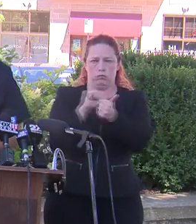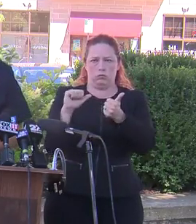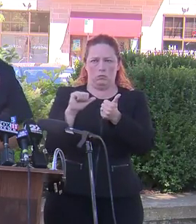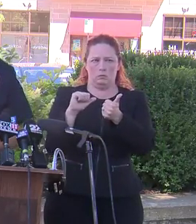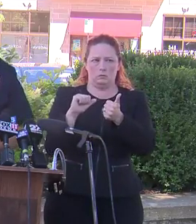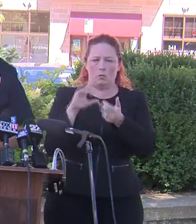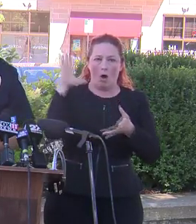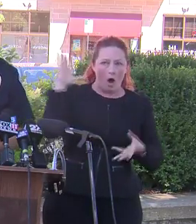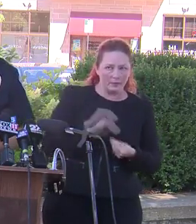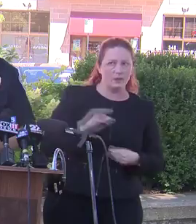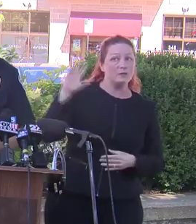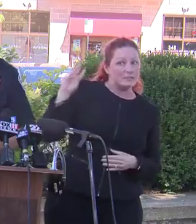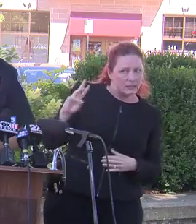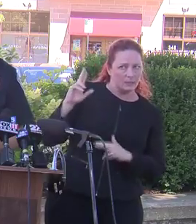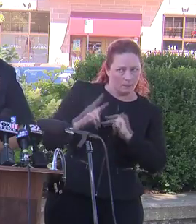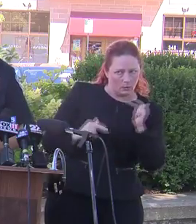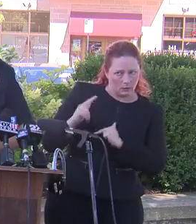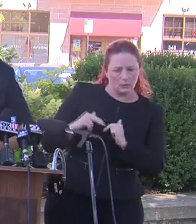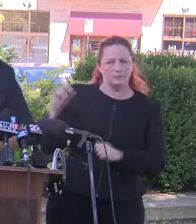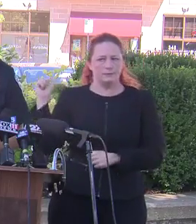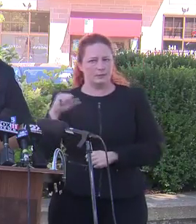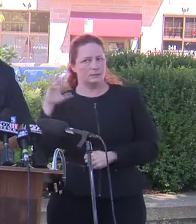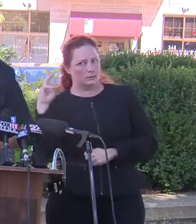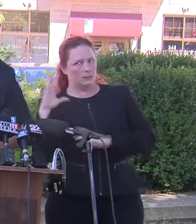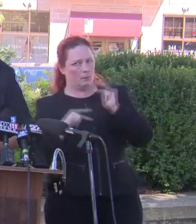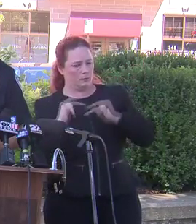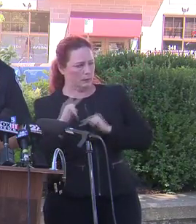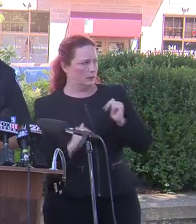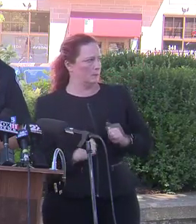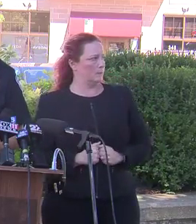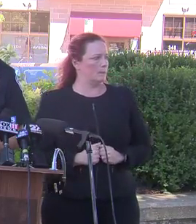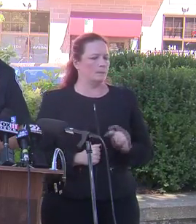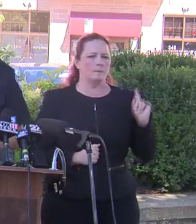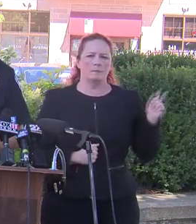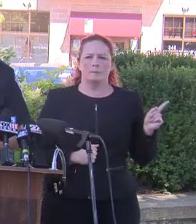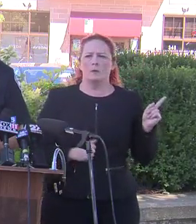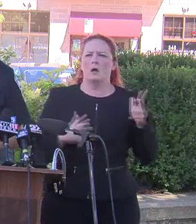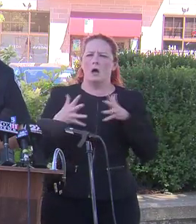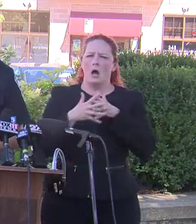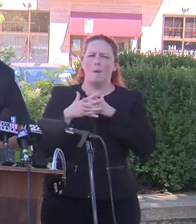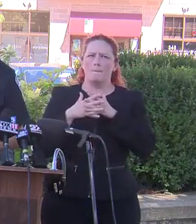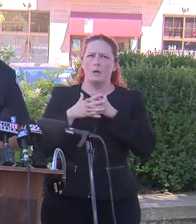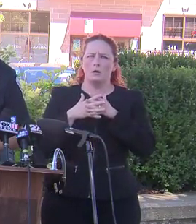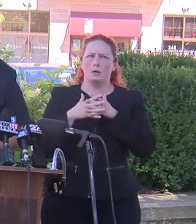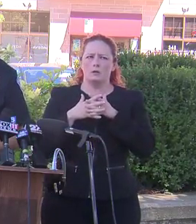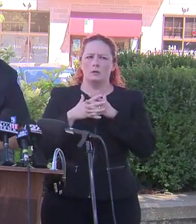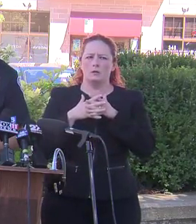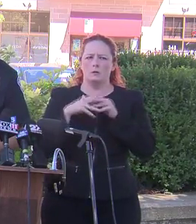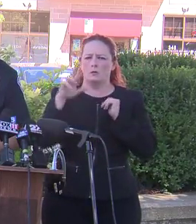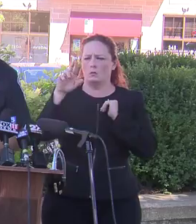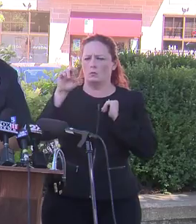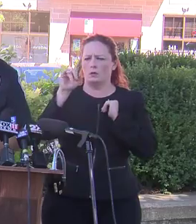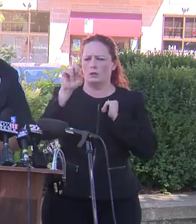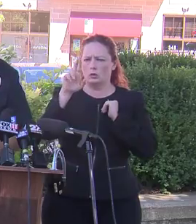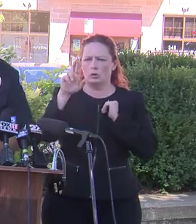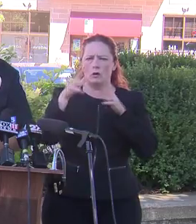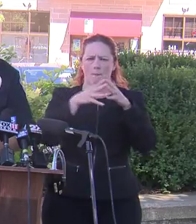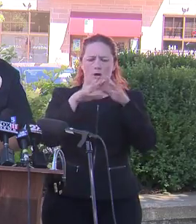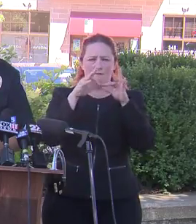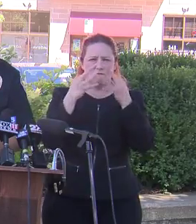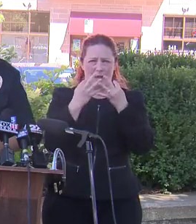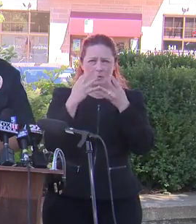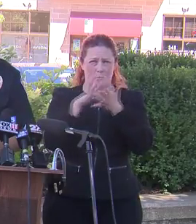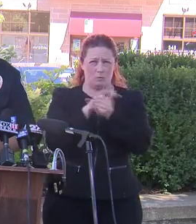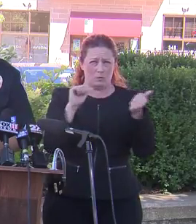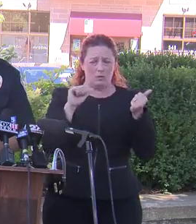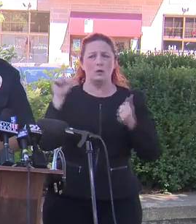buildings. Yes. Yep. So, is American Realtors and American Family within one building? Can you The click? professional building